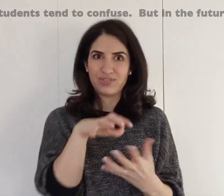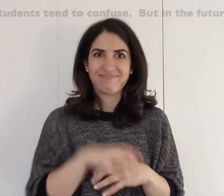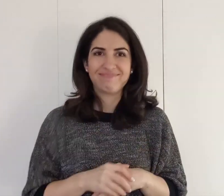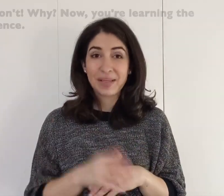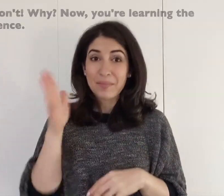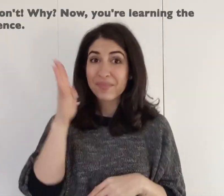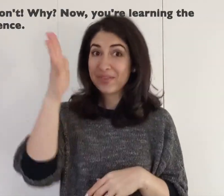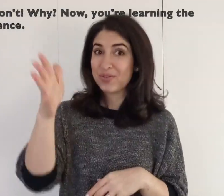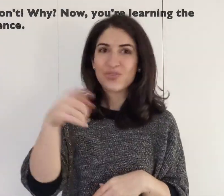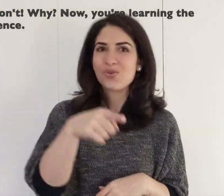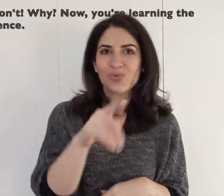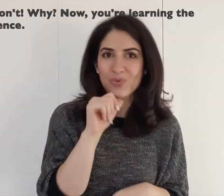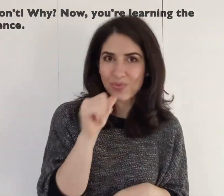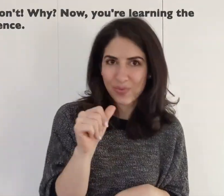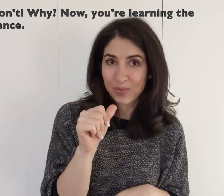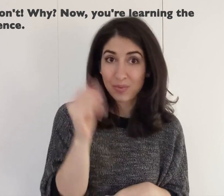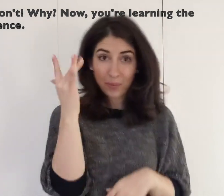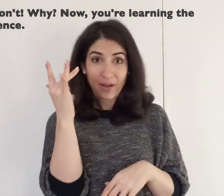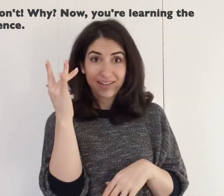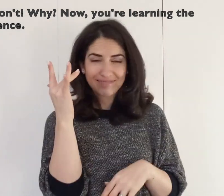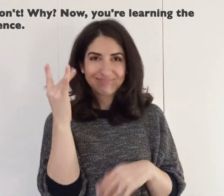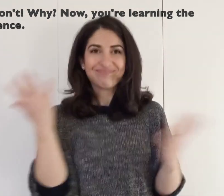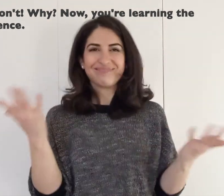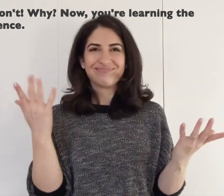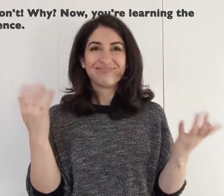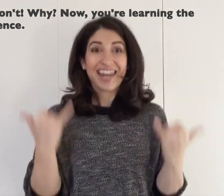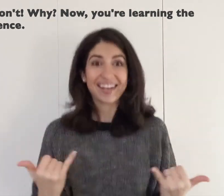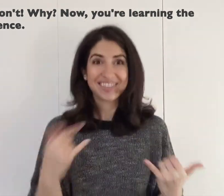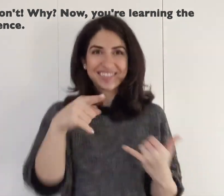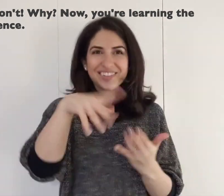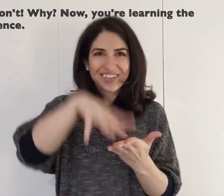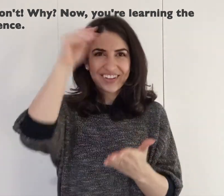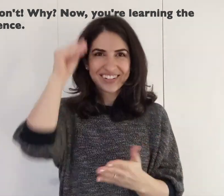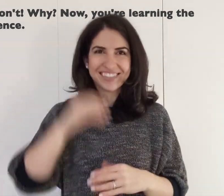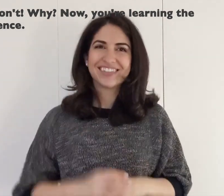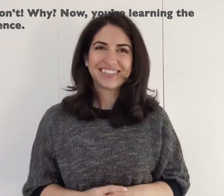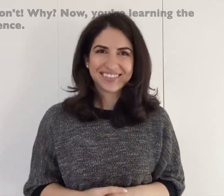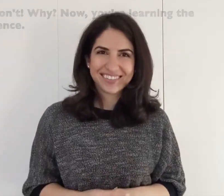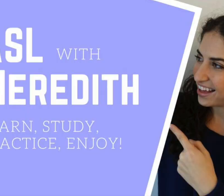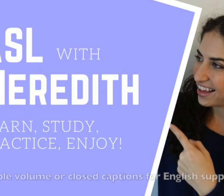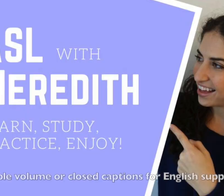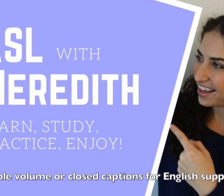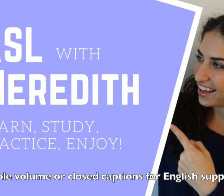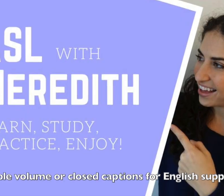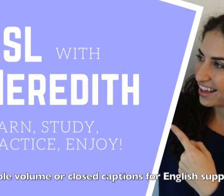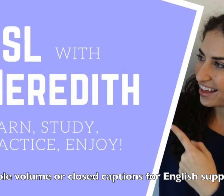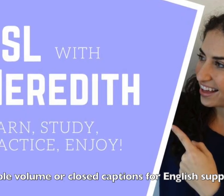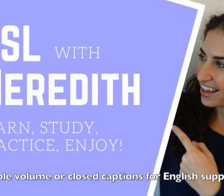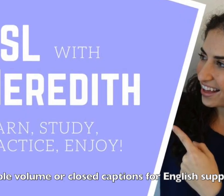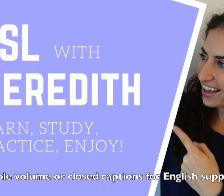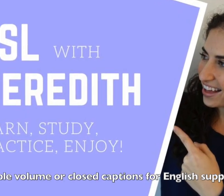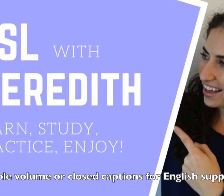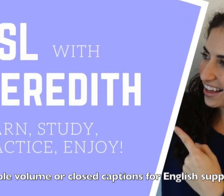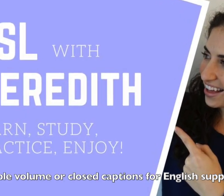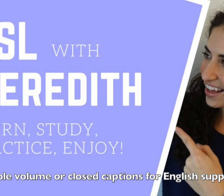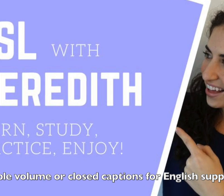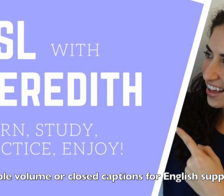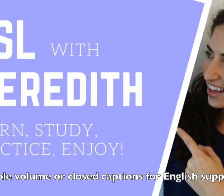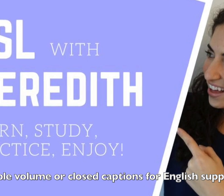confuse. In the future, you won't. Why? Now you're learning the difference. Enable volume or closed captions